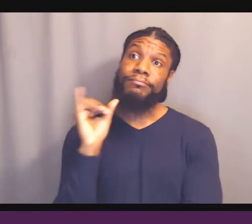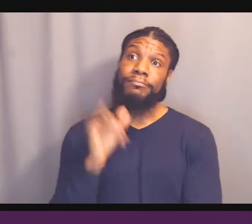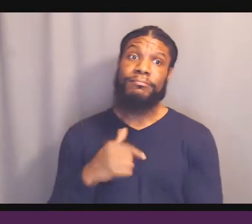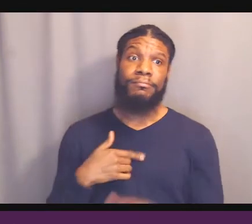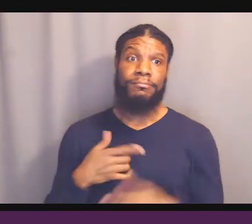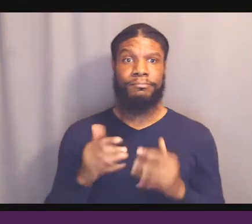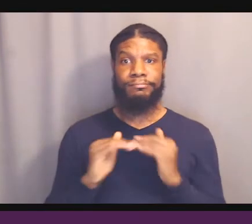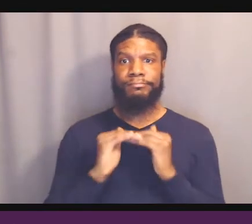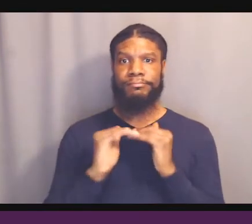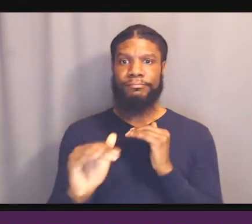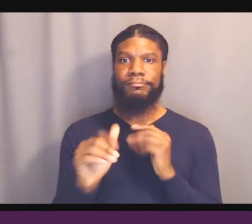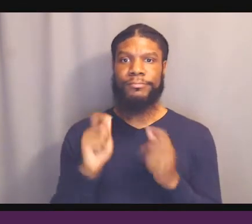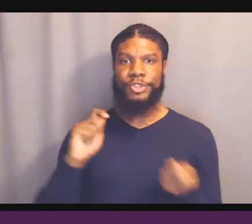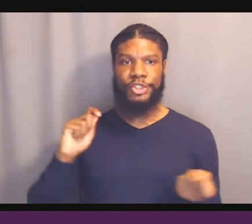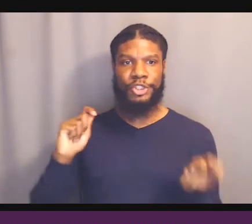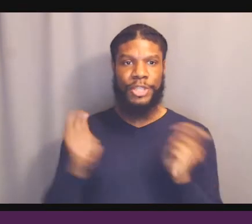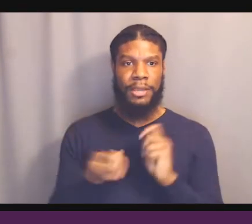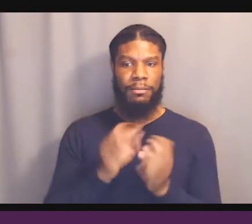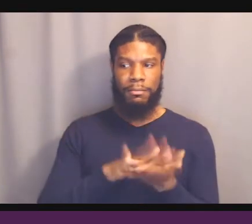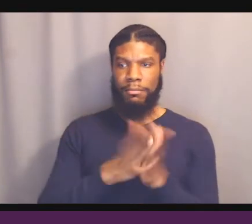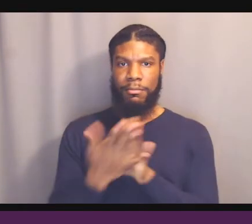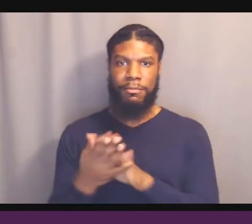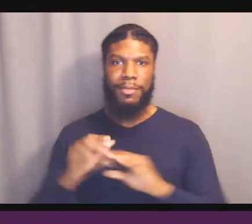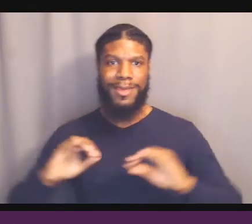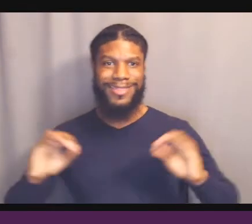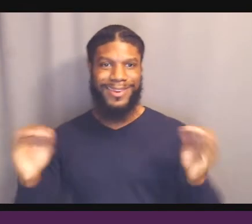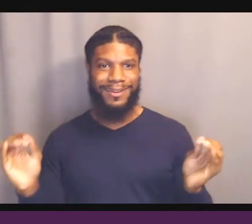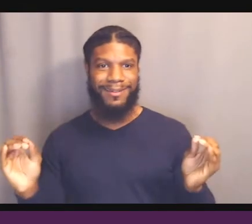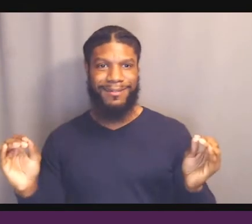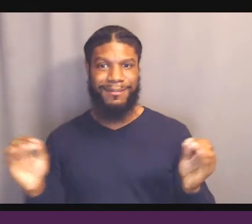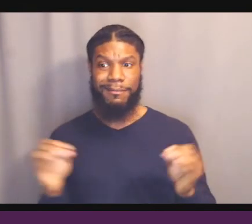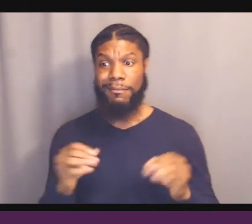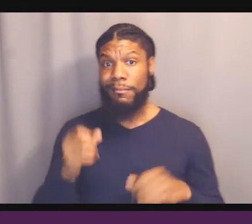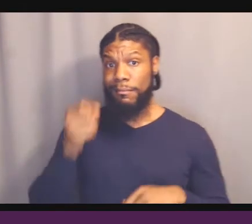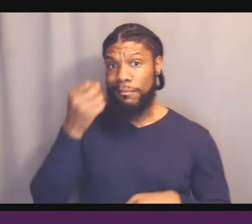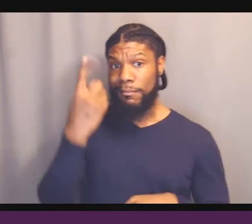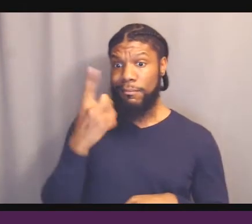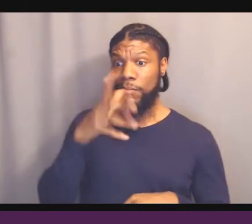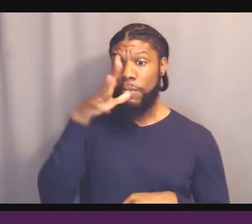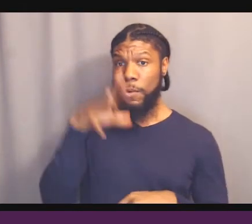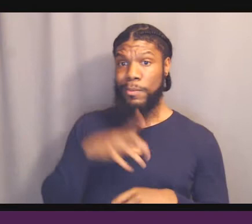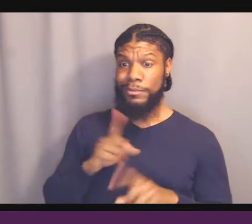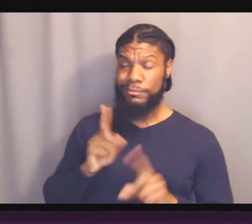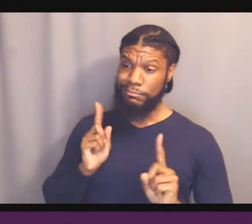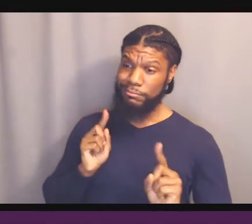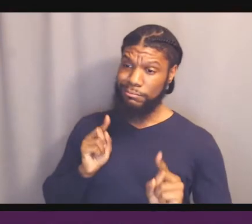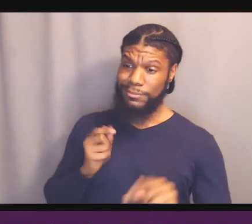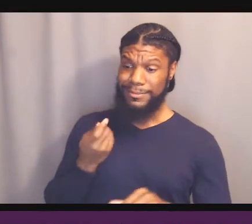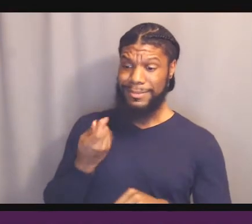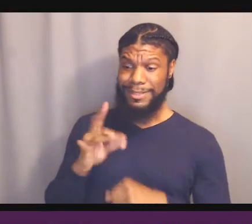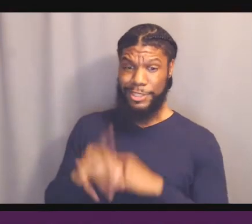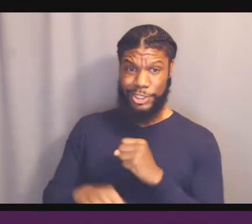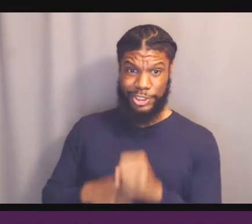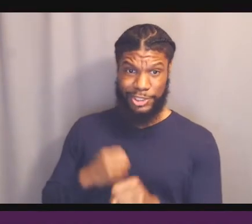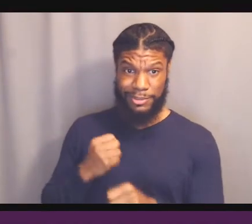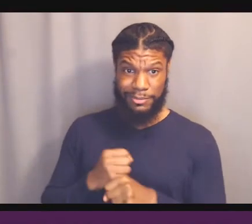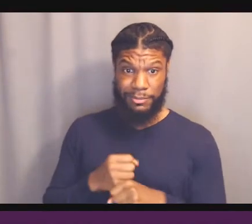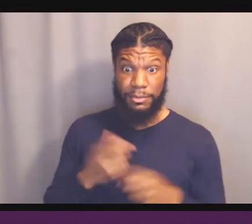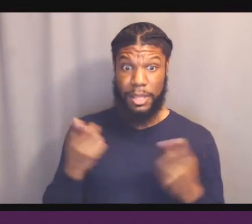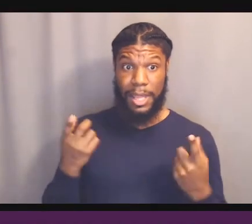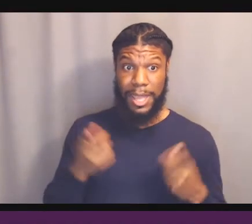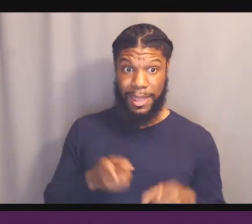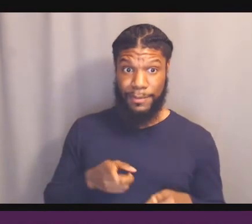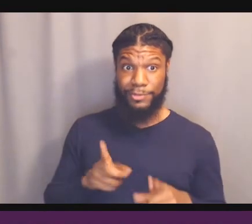been coming for 18 years. But this time, she got more than just some talk. Jesus